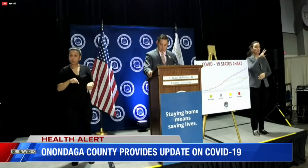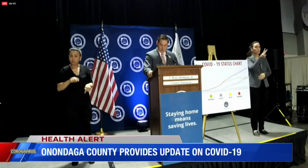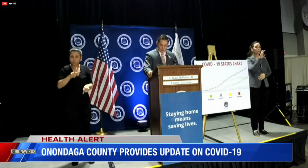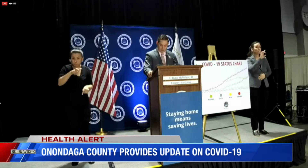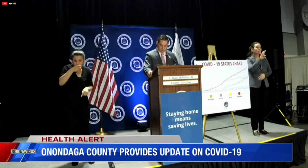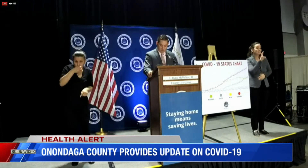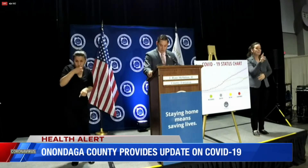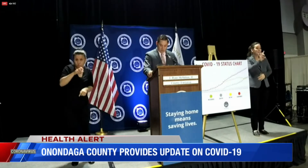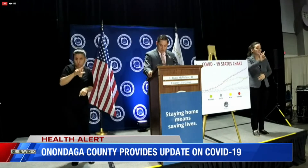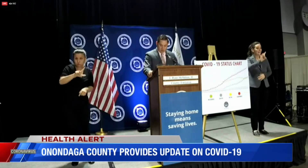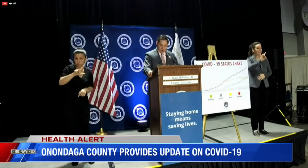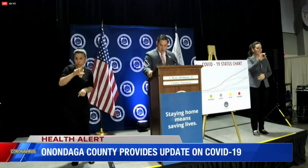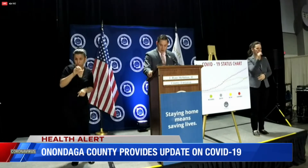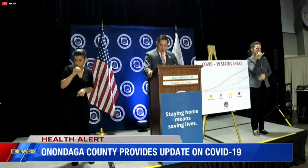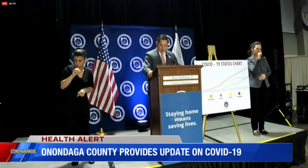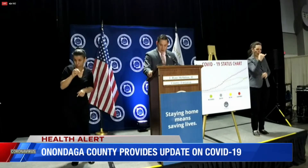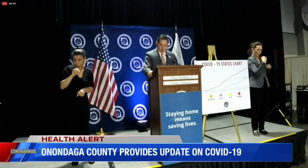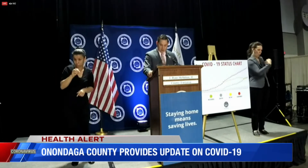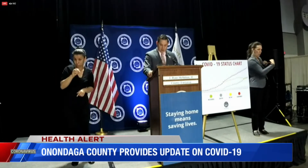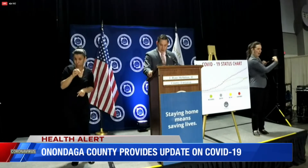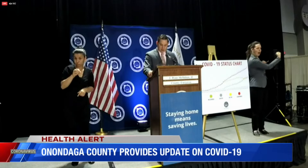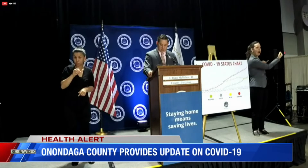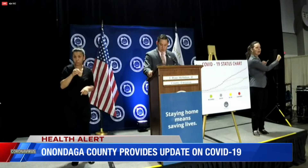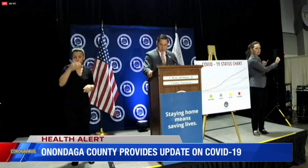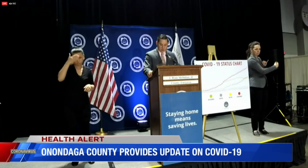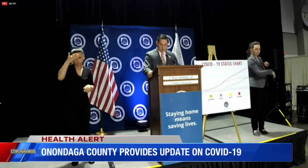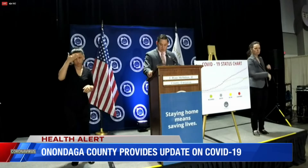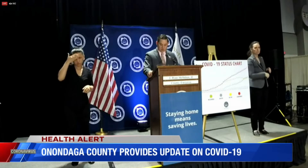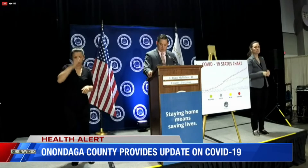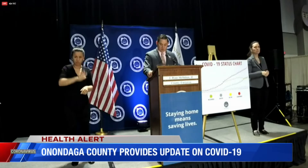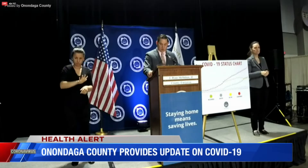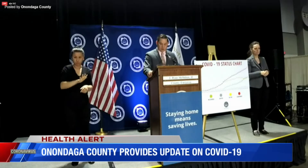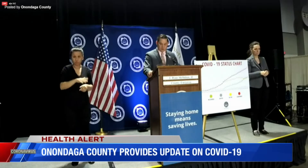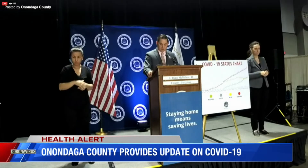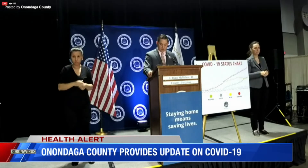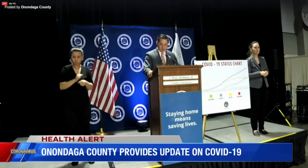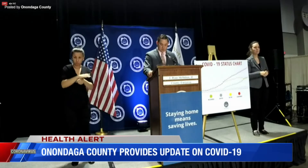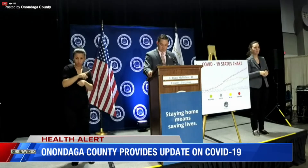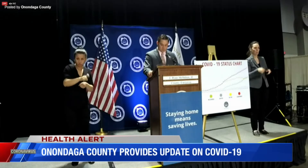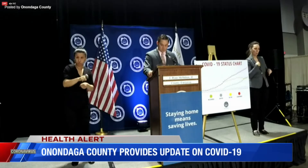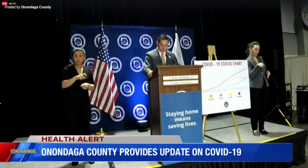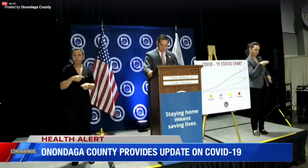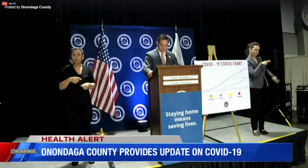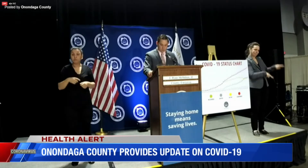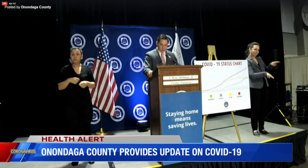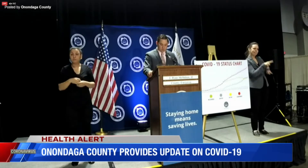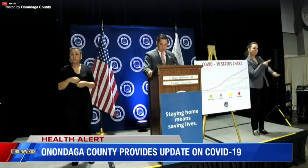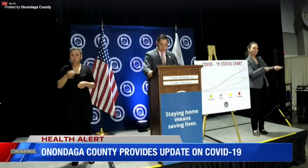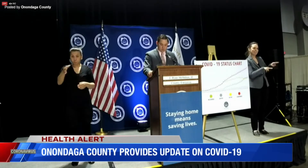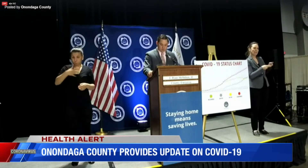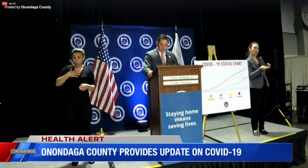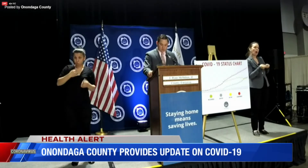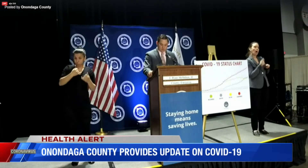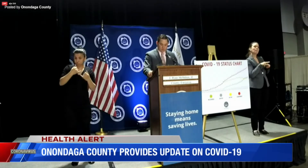yellow curve. And that total is up 20 from yesterday.